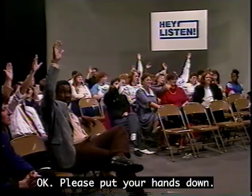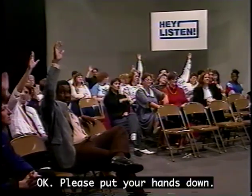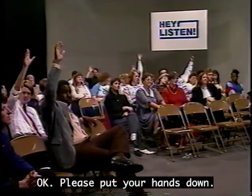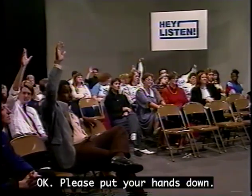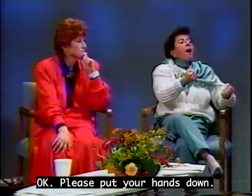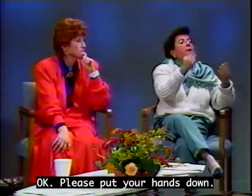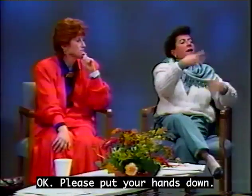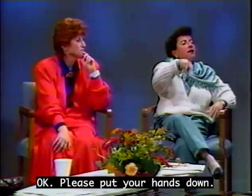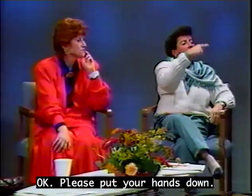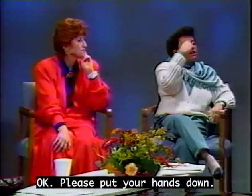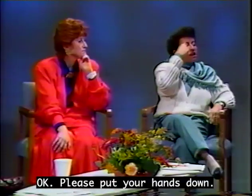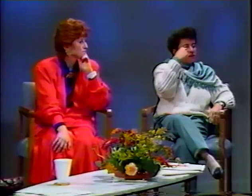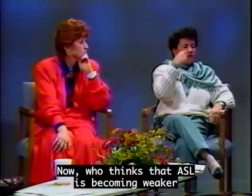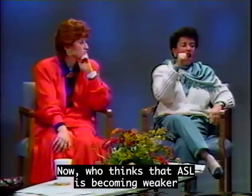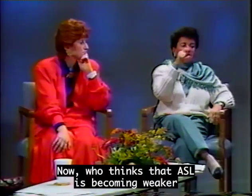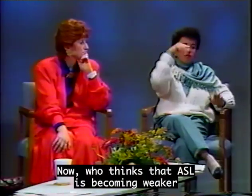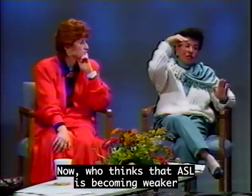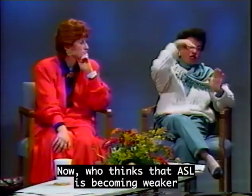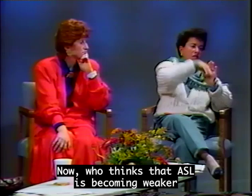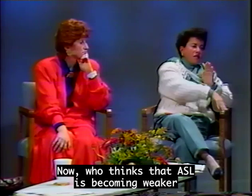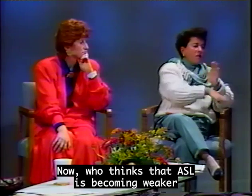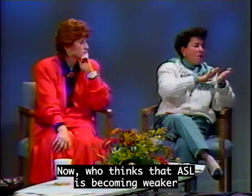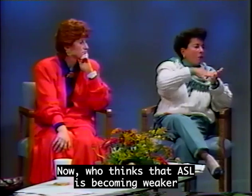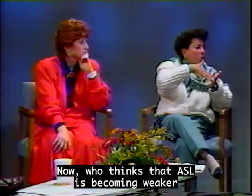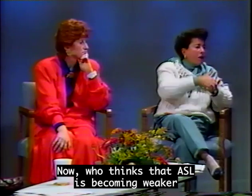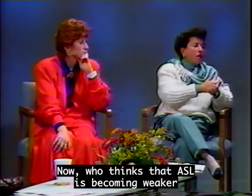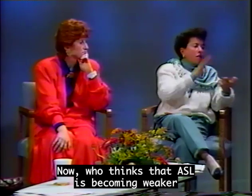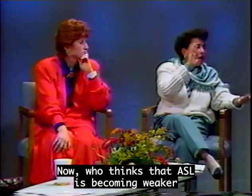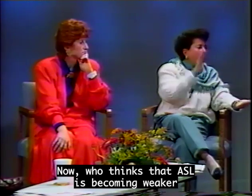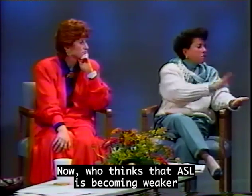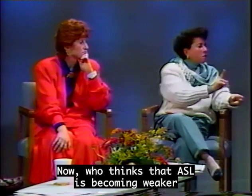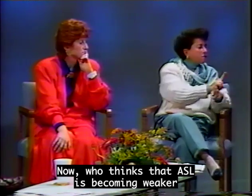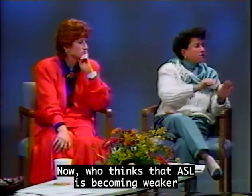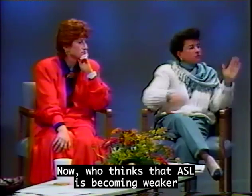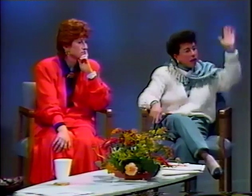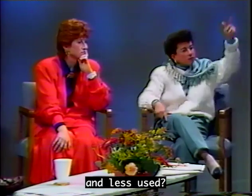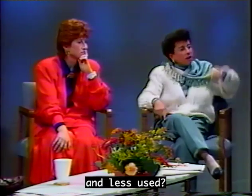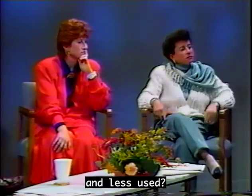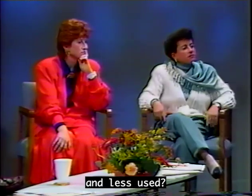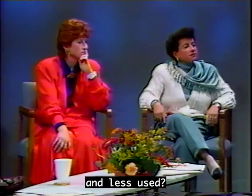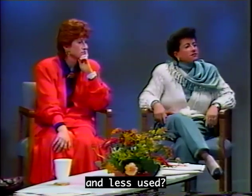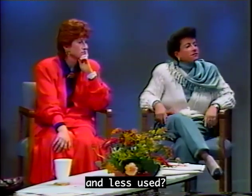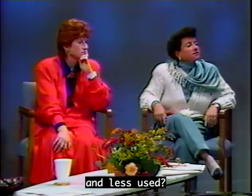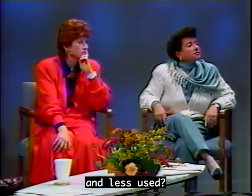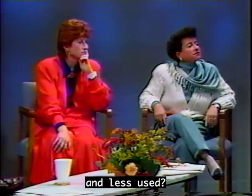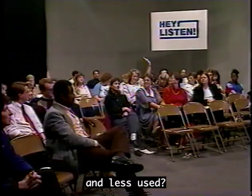Okay, please put your hands down. Now, who thinks that ASL is becoming weaker and less used?